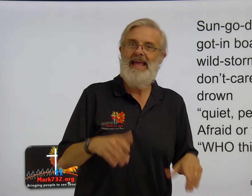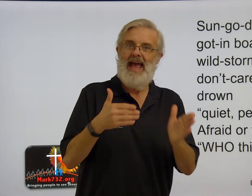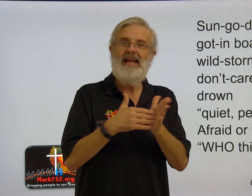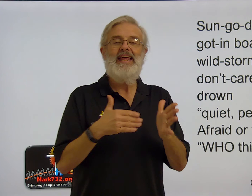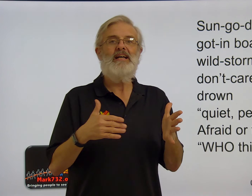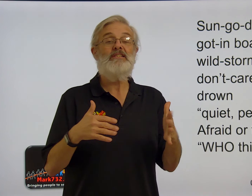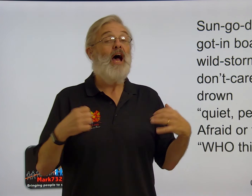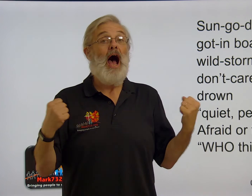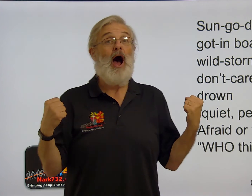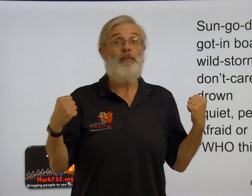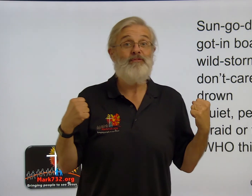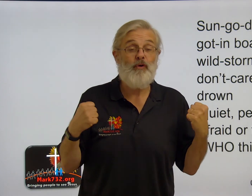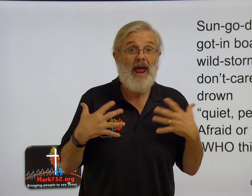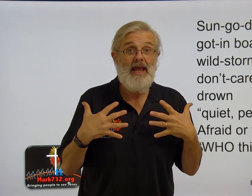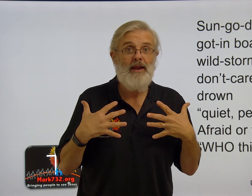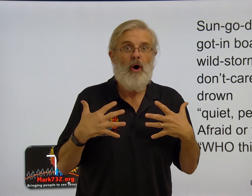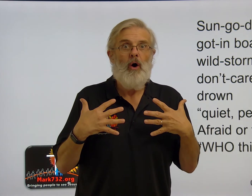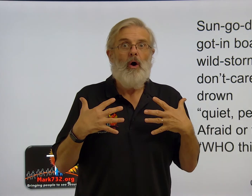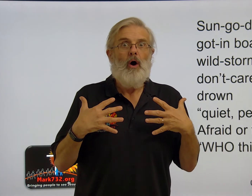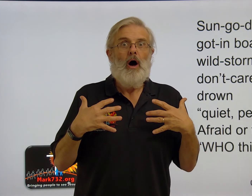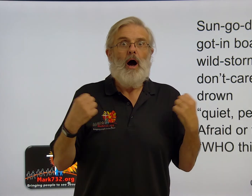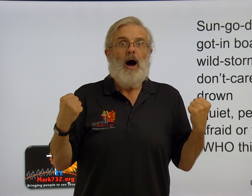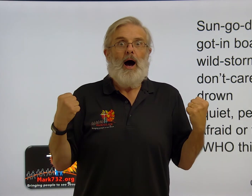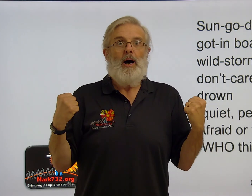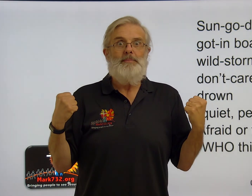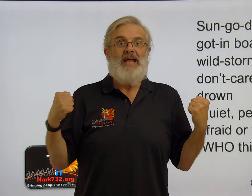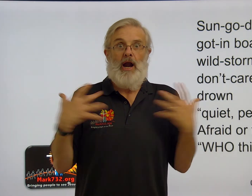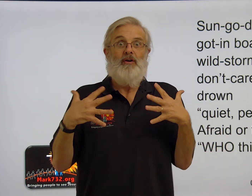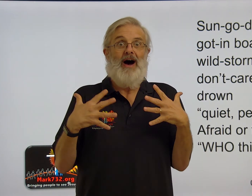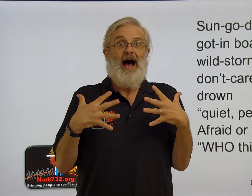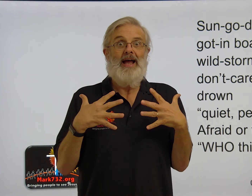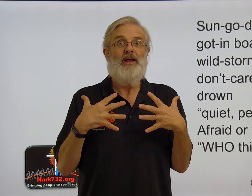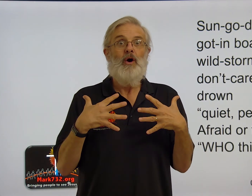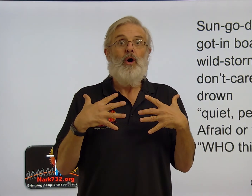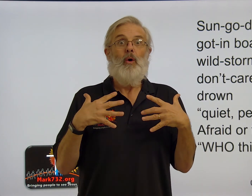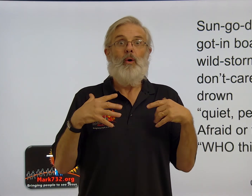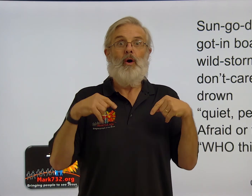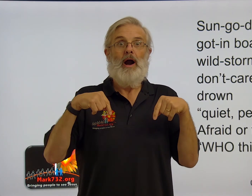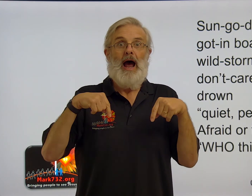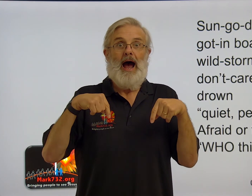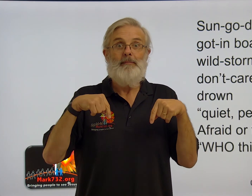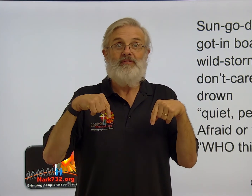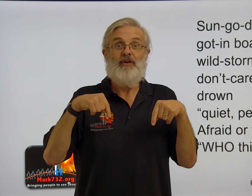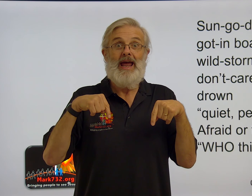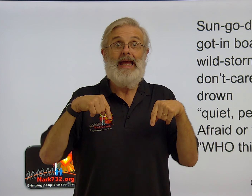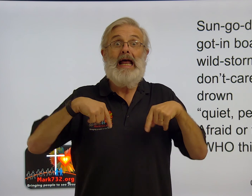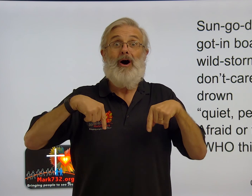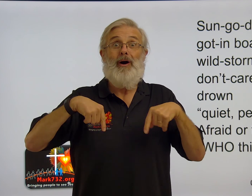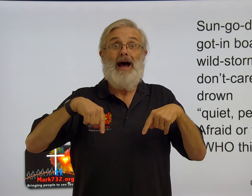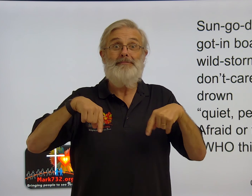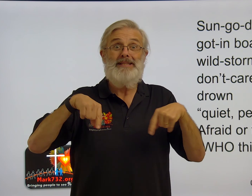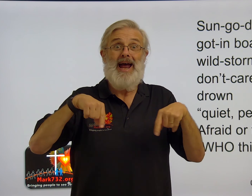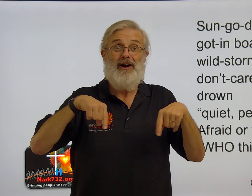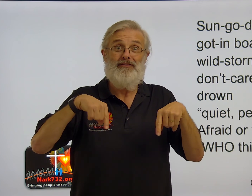again, it's I'm afraid, I'm terrified, or I'm afraid, or I'm